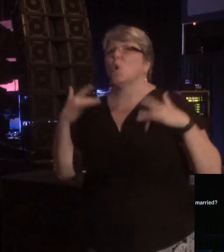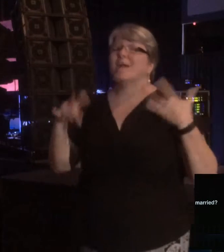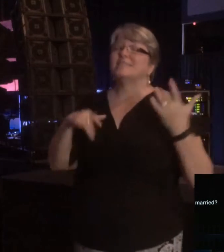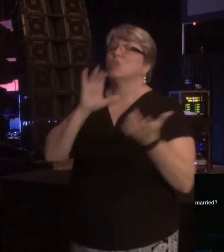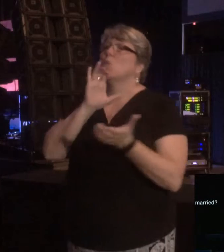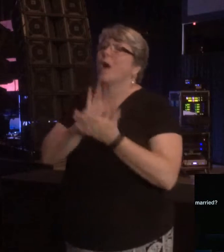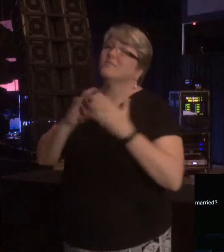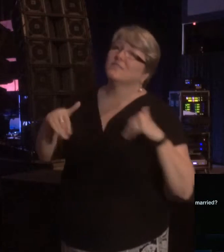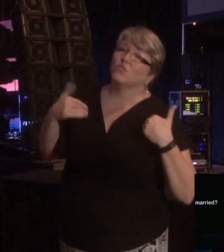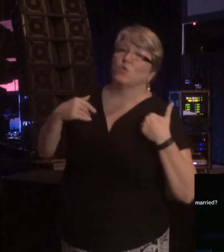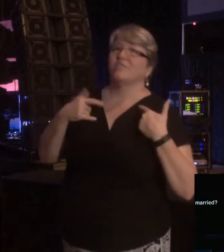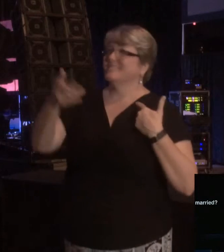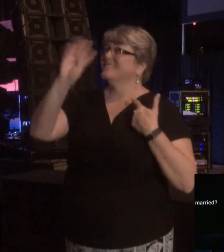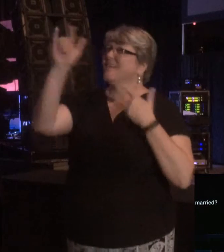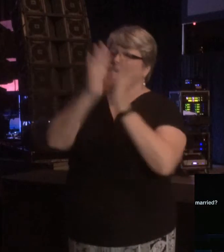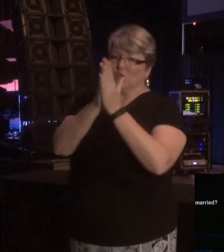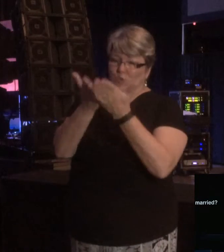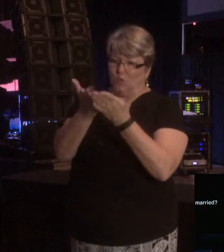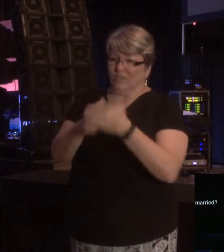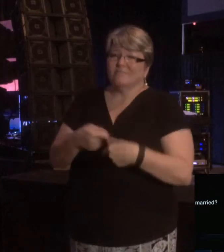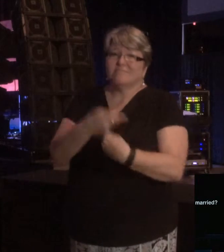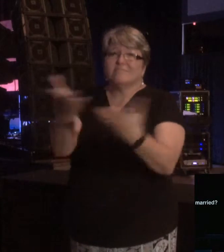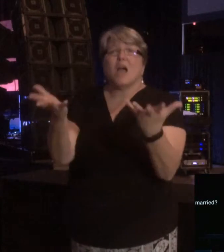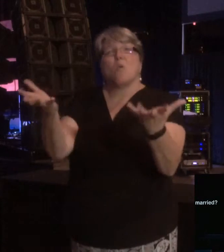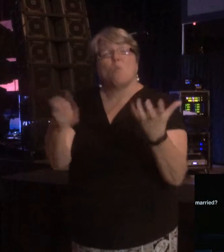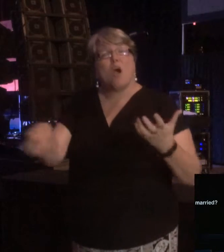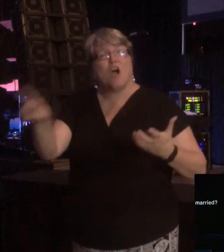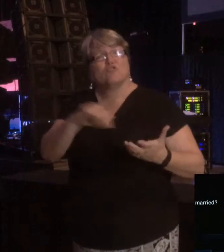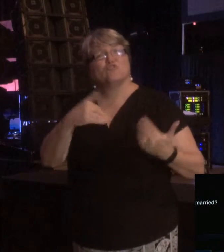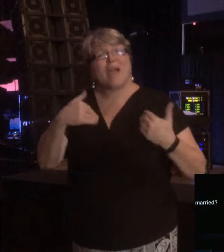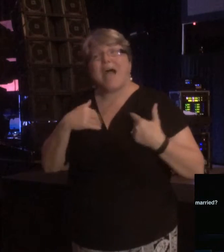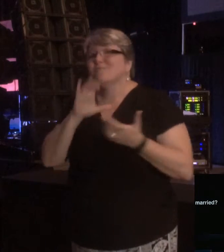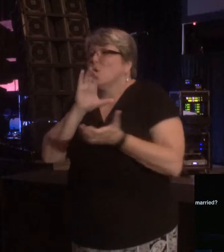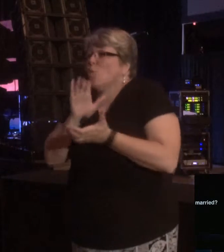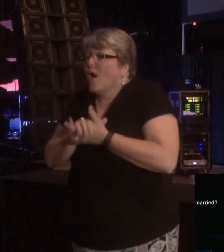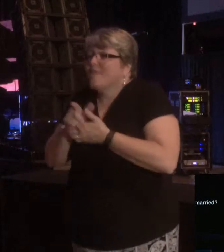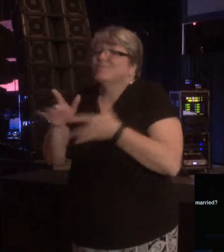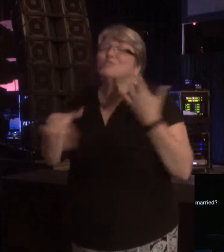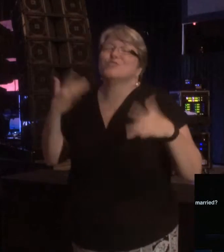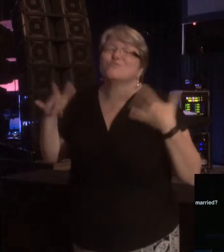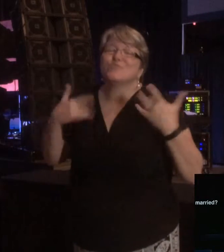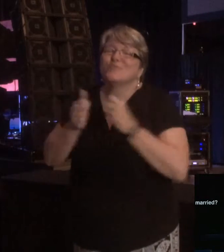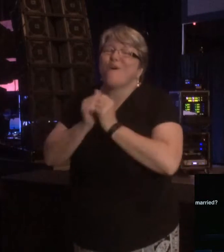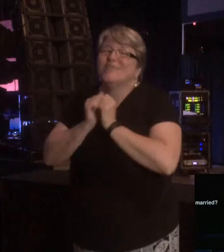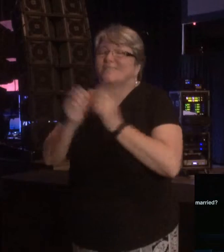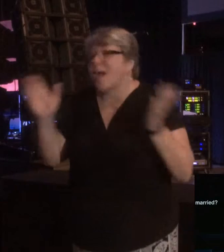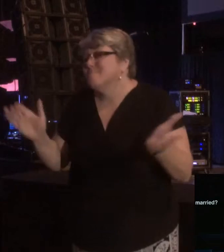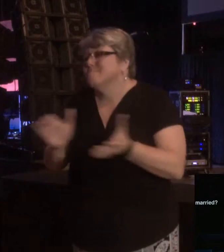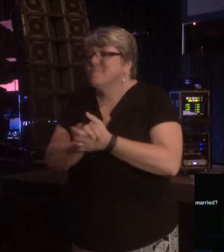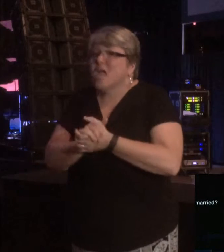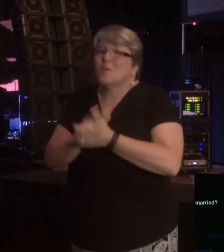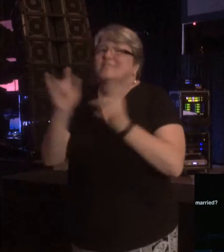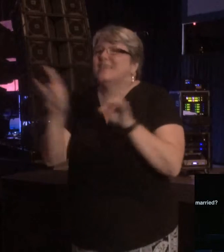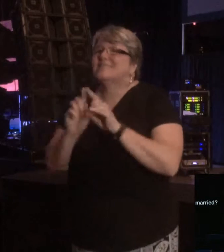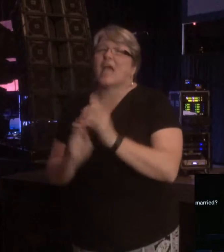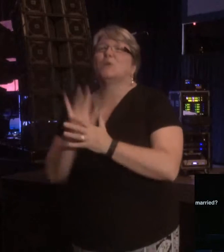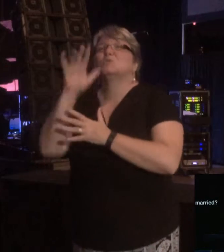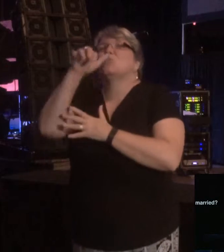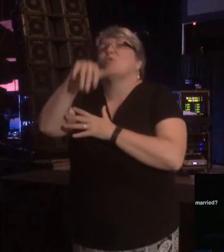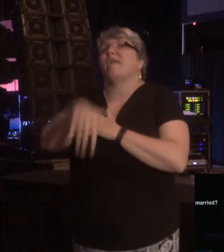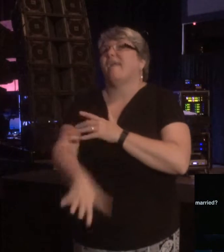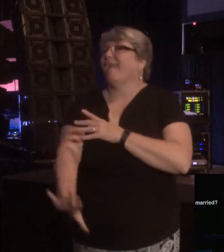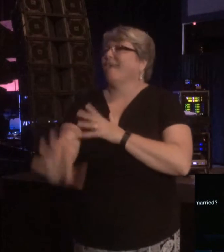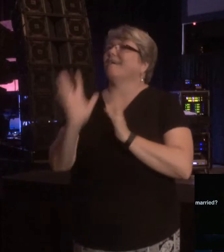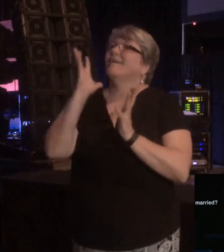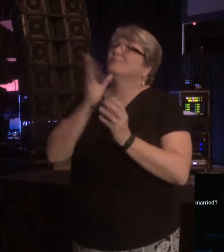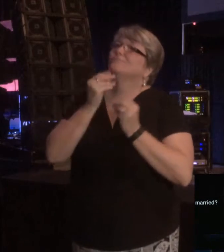drive, and we got to this time in our relationship where I'm like, the two of us are in the car late, and yeah, we would go to like IHOP, so it'd be public to